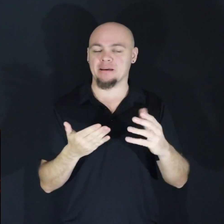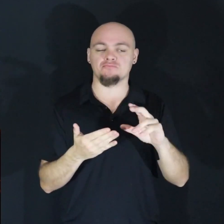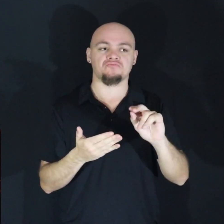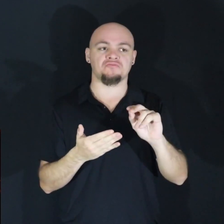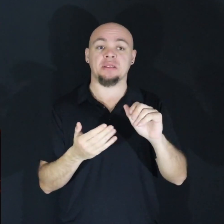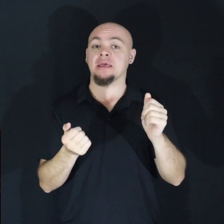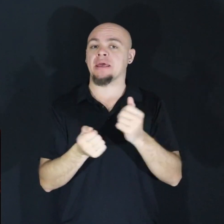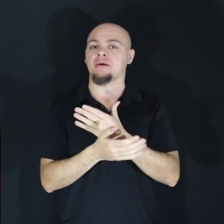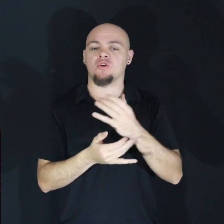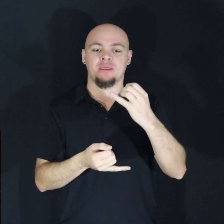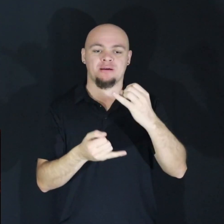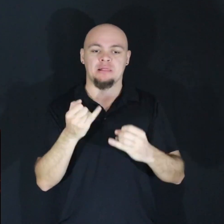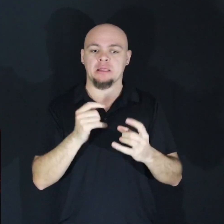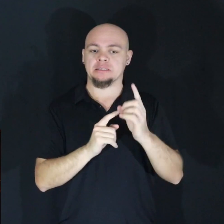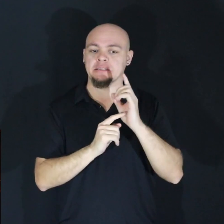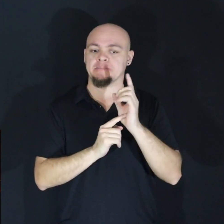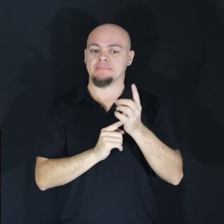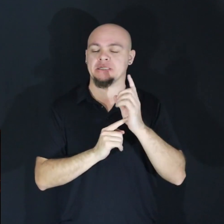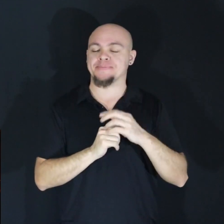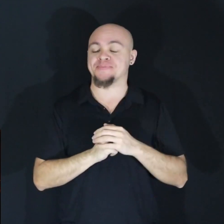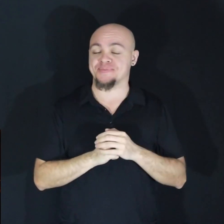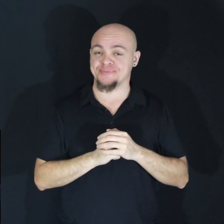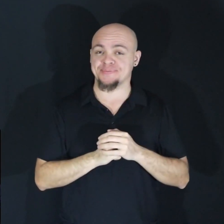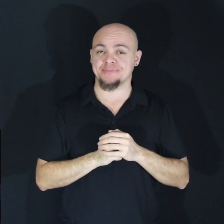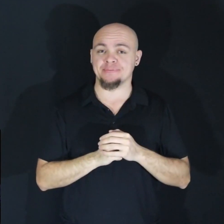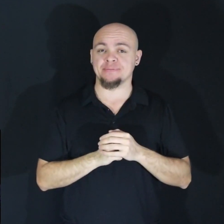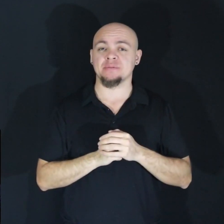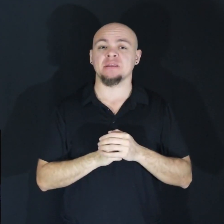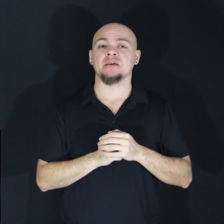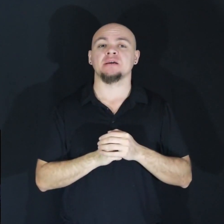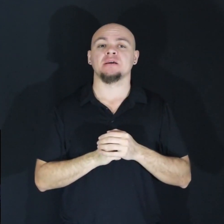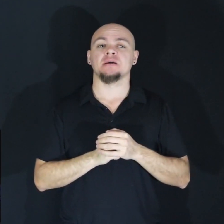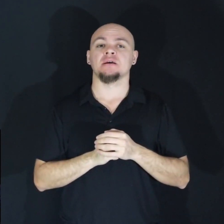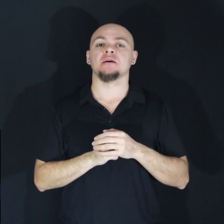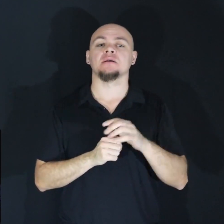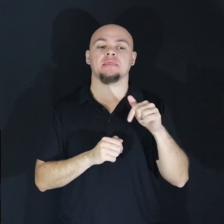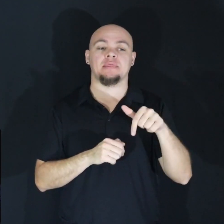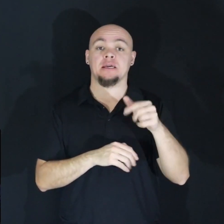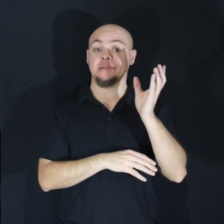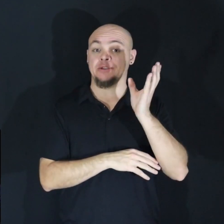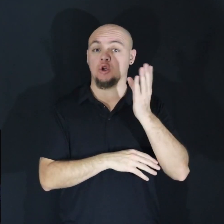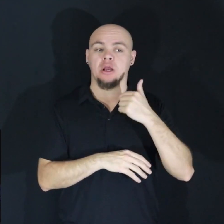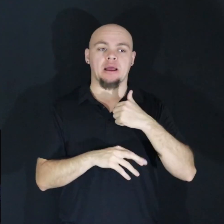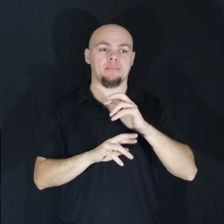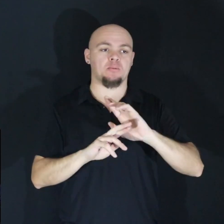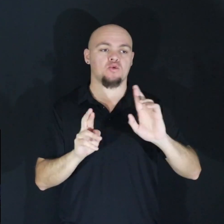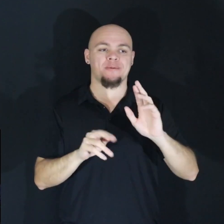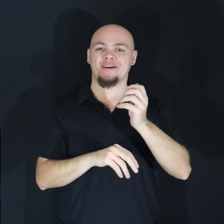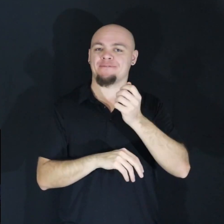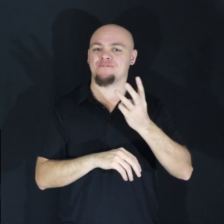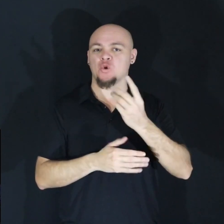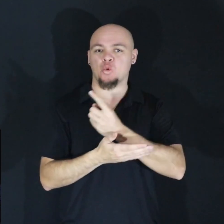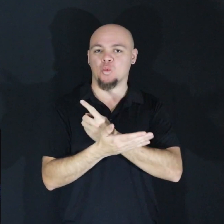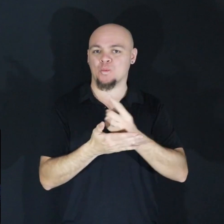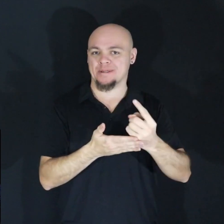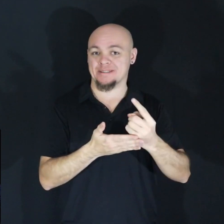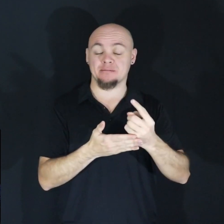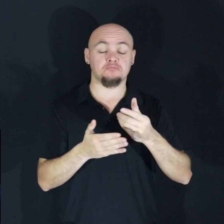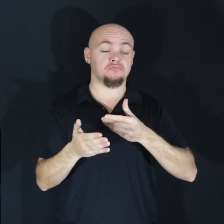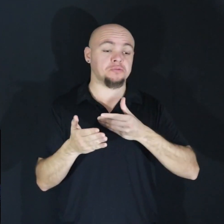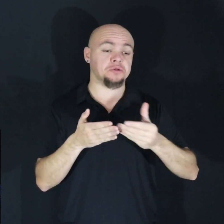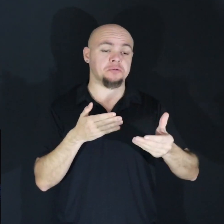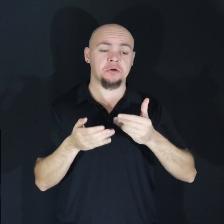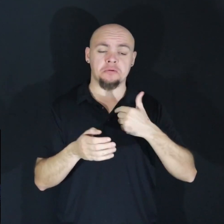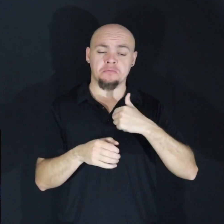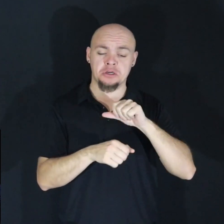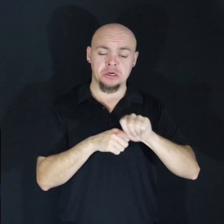everything at the last minute. I've been preparing for this TED Talk for weeks, and no matter how